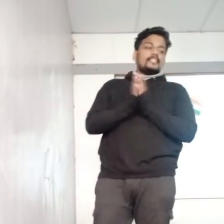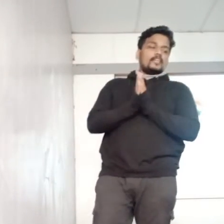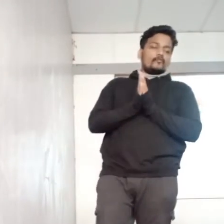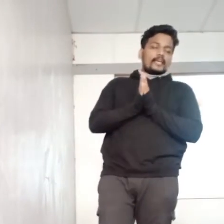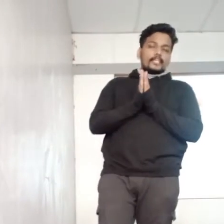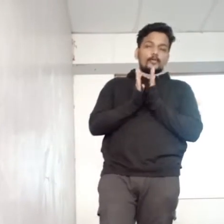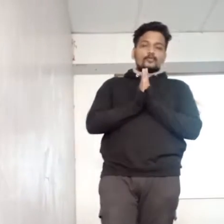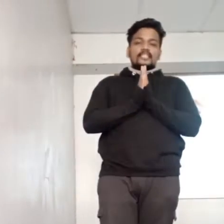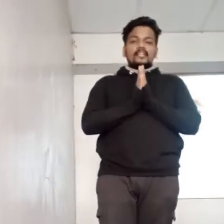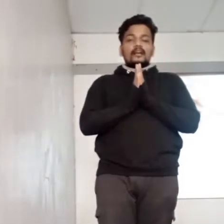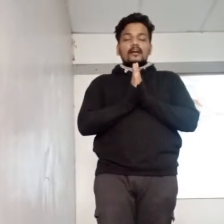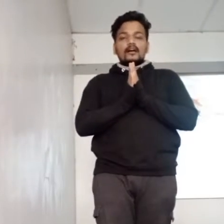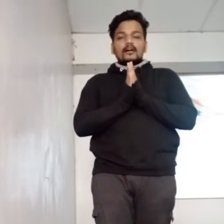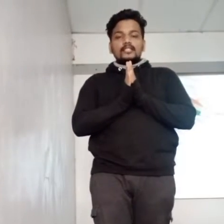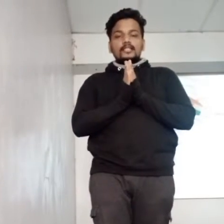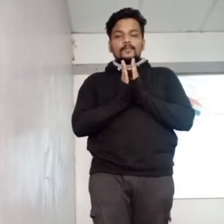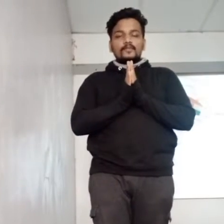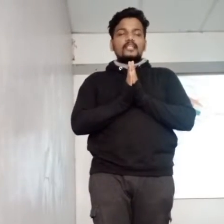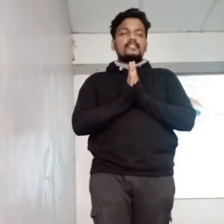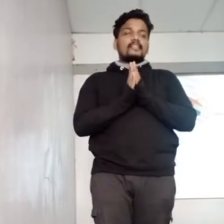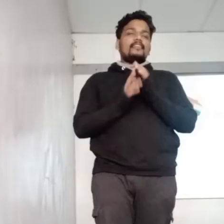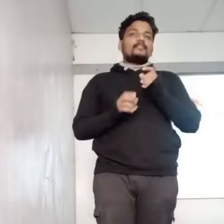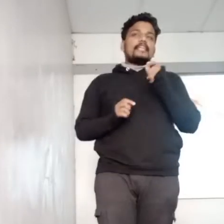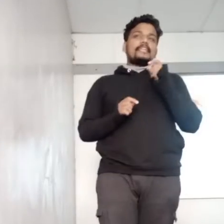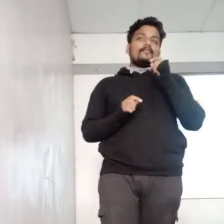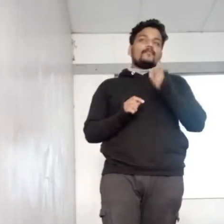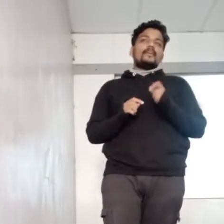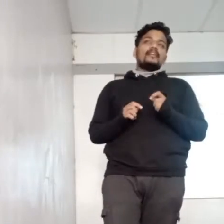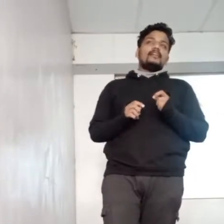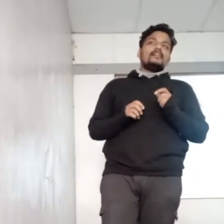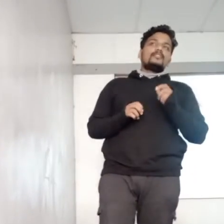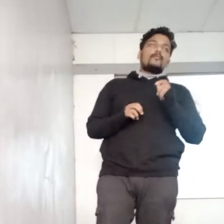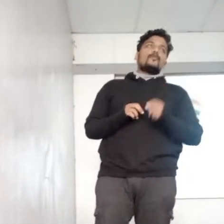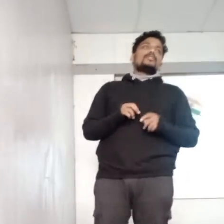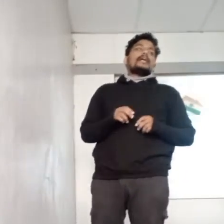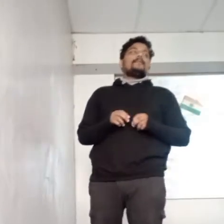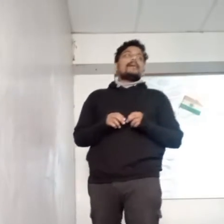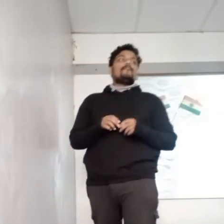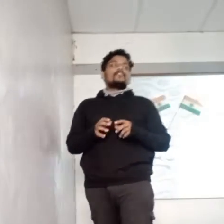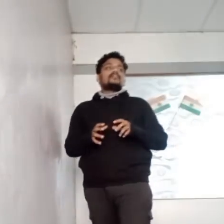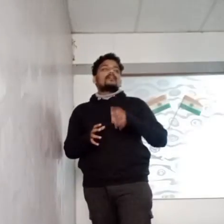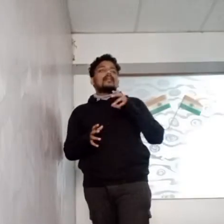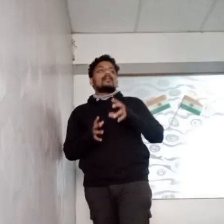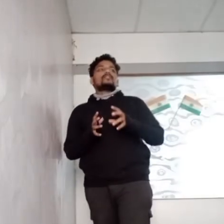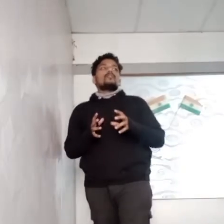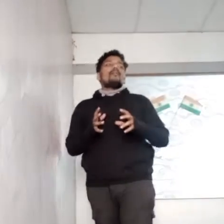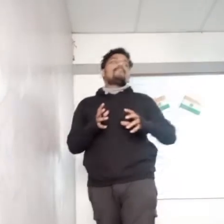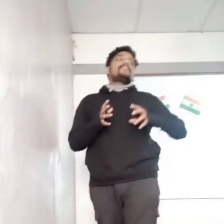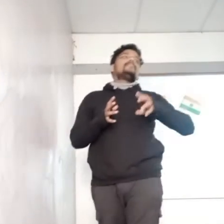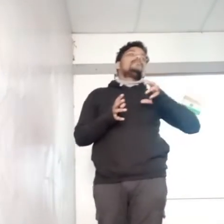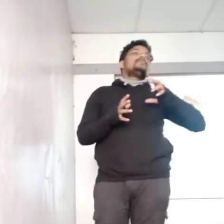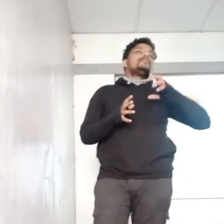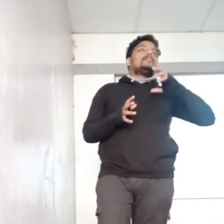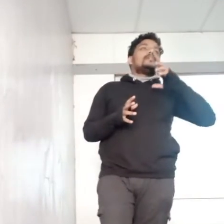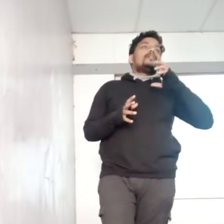we are using concept of single thread. That time we are, suppose I am having a class of a